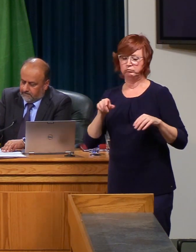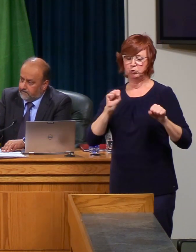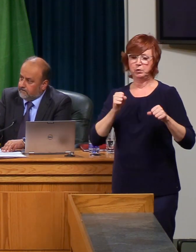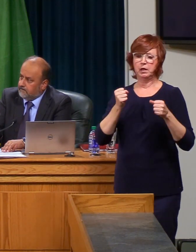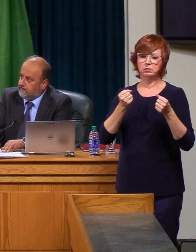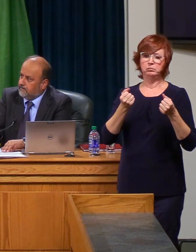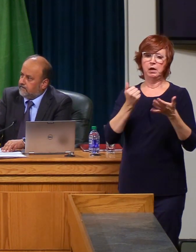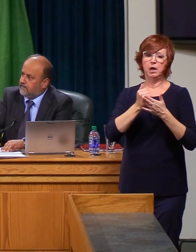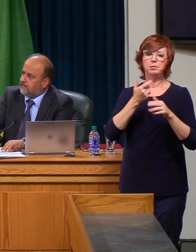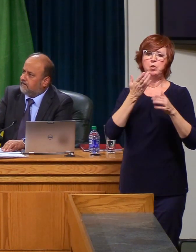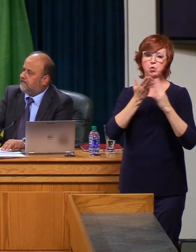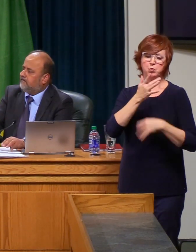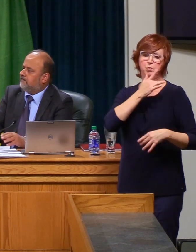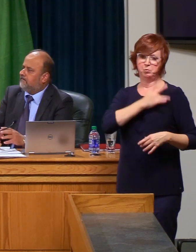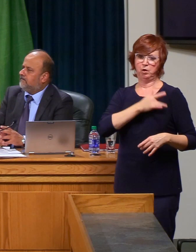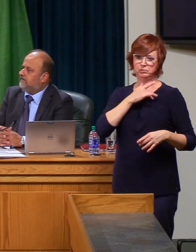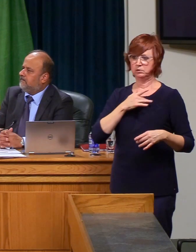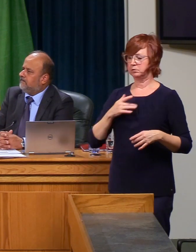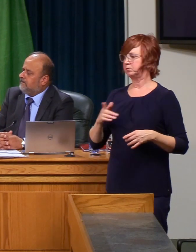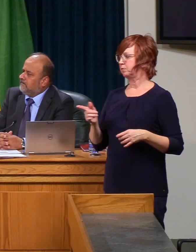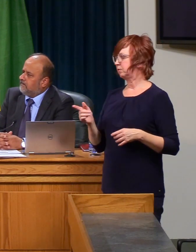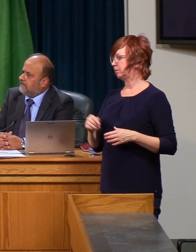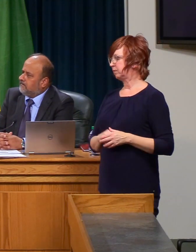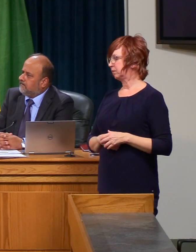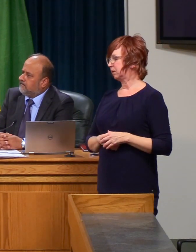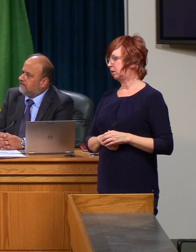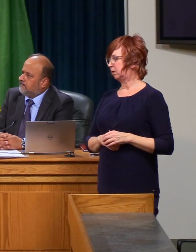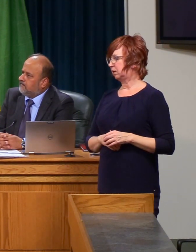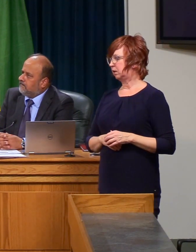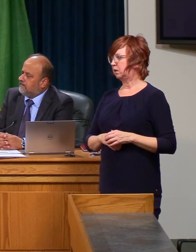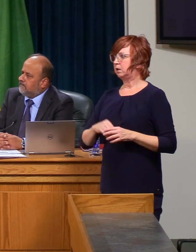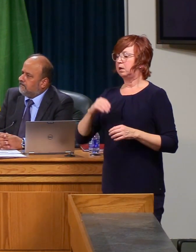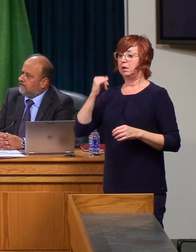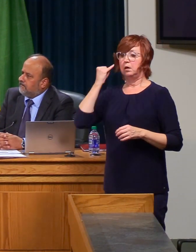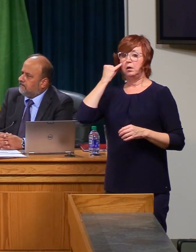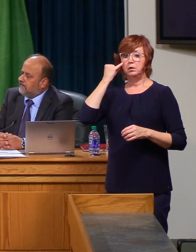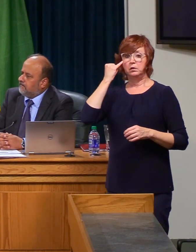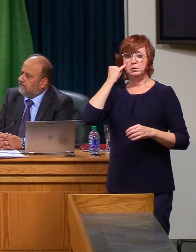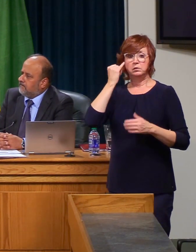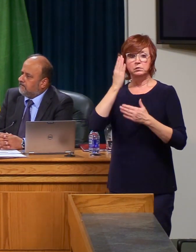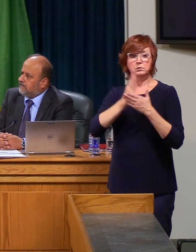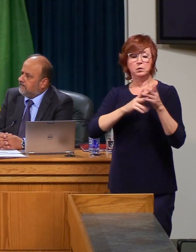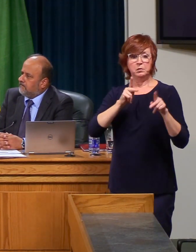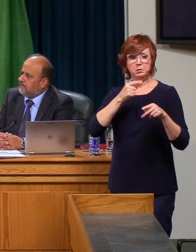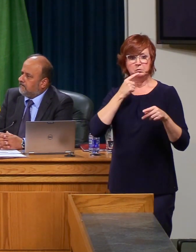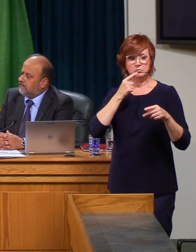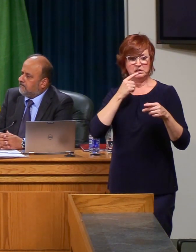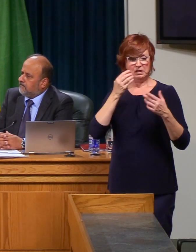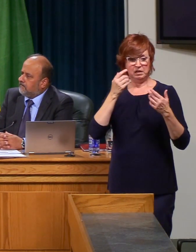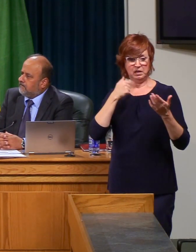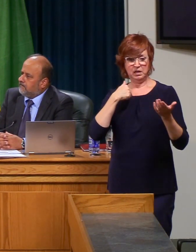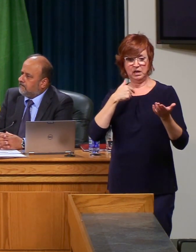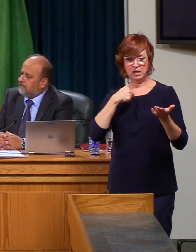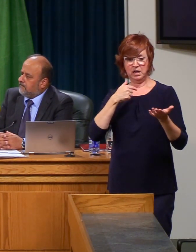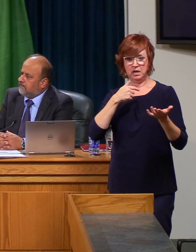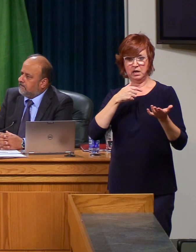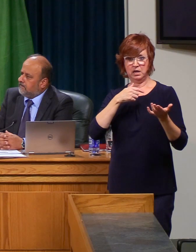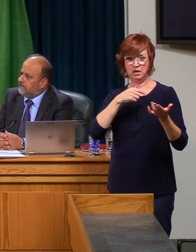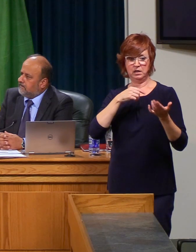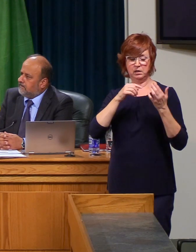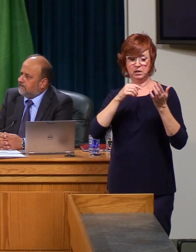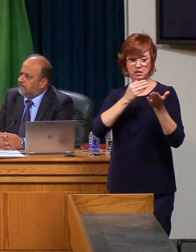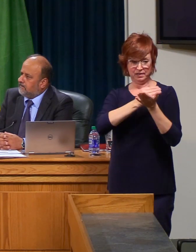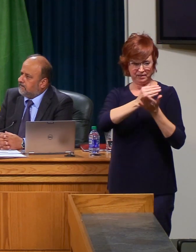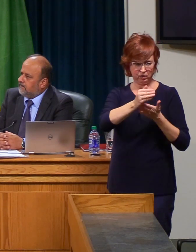have been sending us notes saying, well, if I lay off my staff, I have to pay out $45,000 in payroll. Is that what was